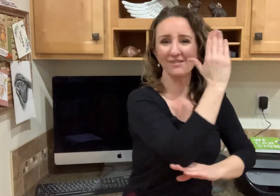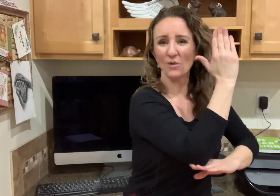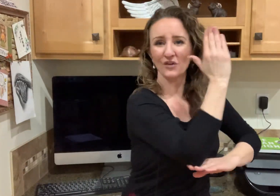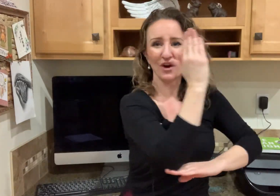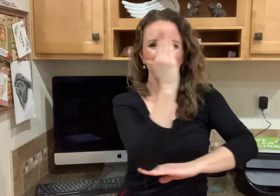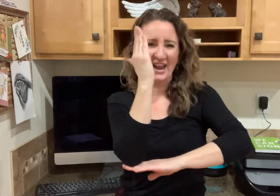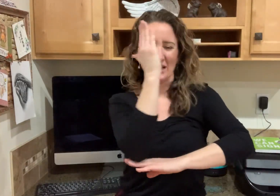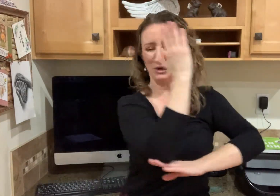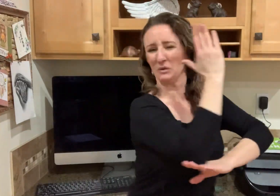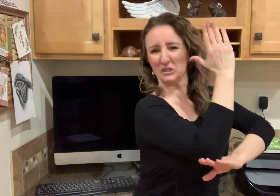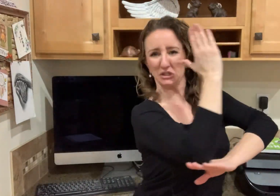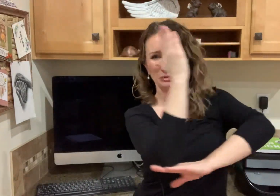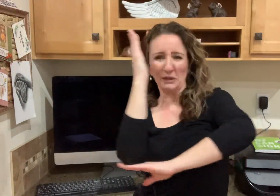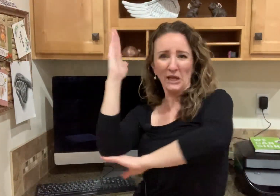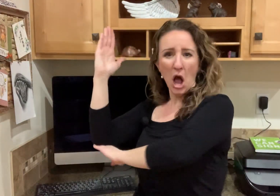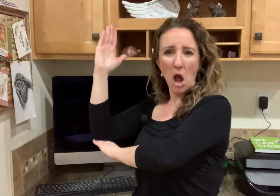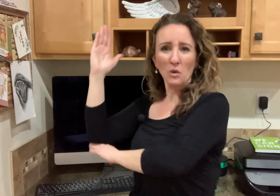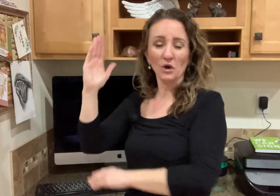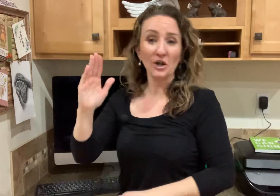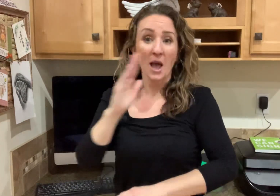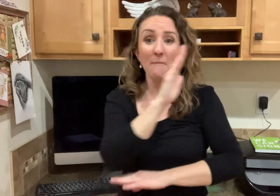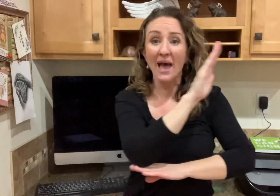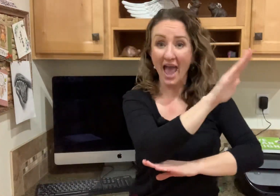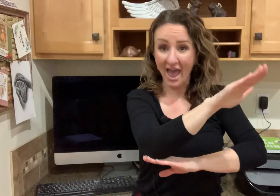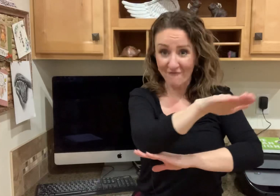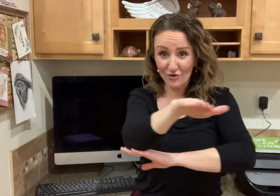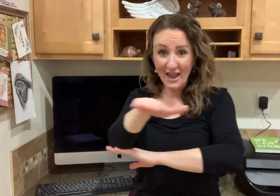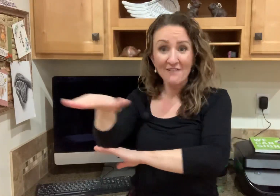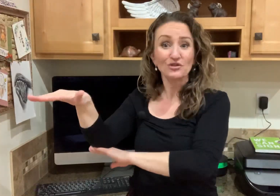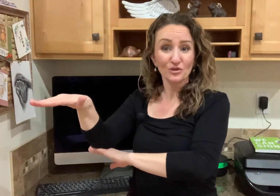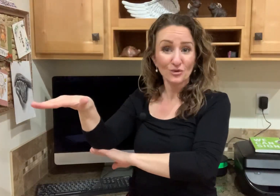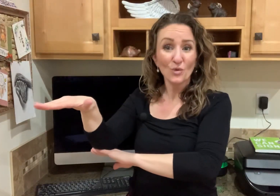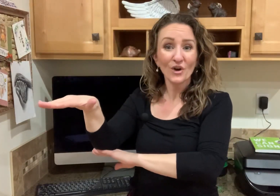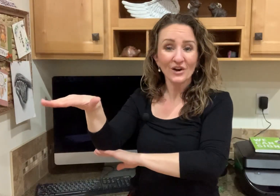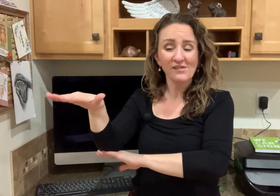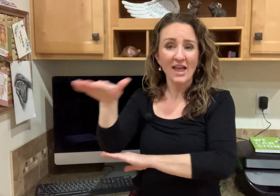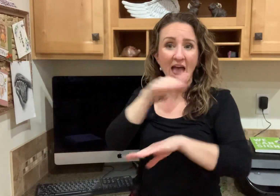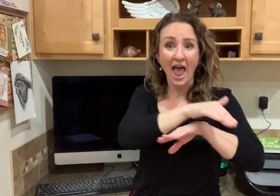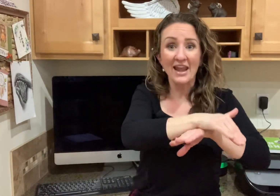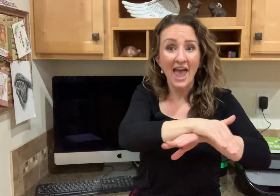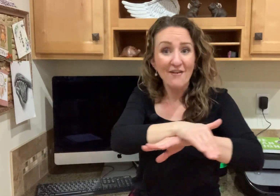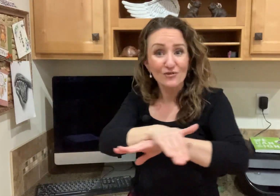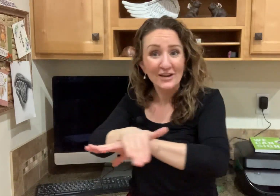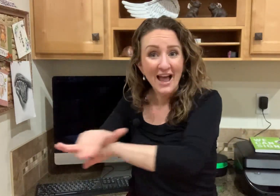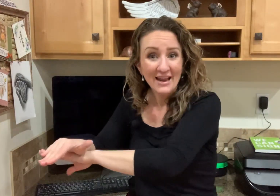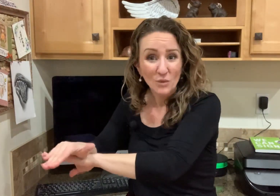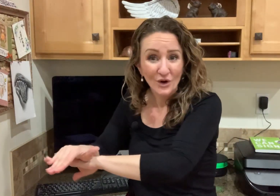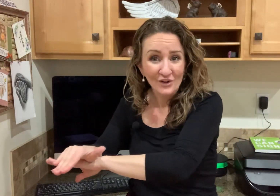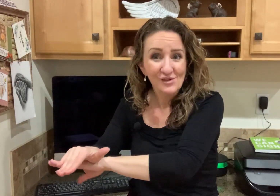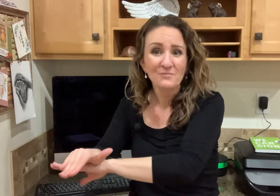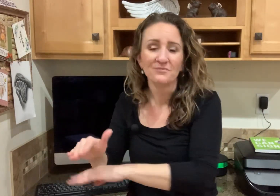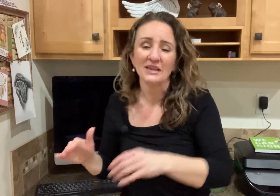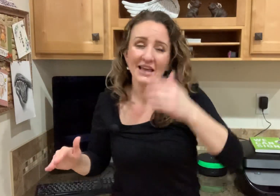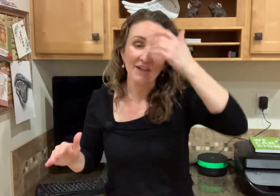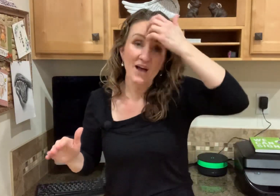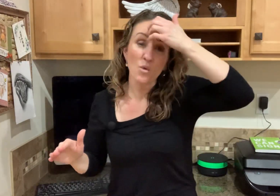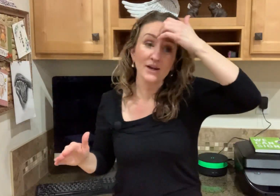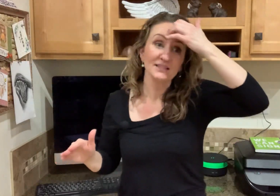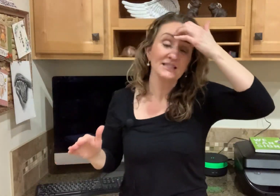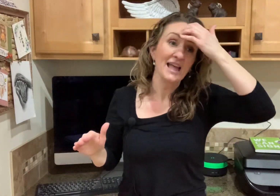work for every day at noon, it's just really awkward, but every afternoon works and every night works. If I wanted to